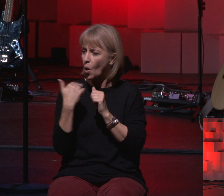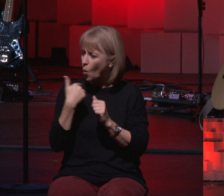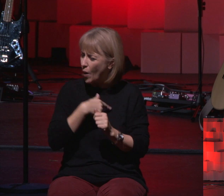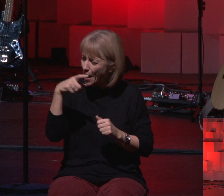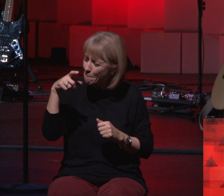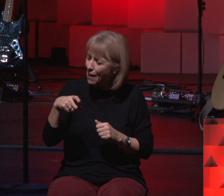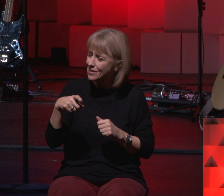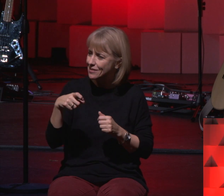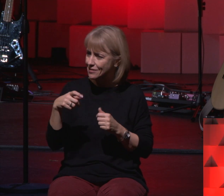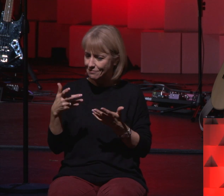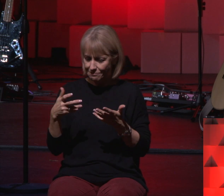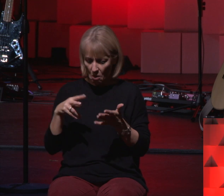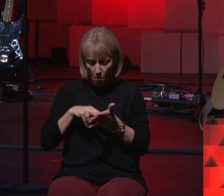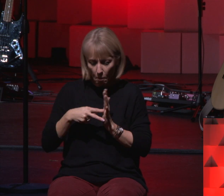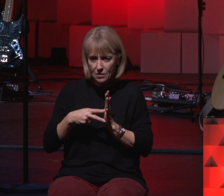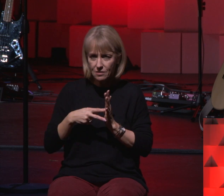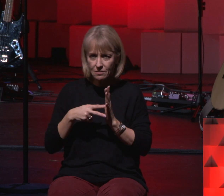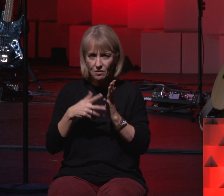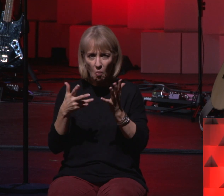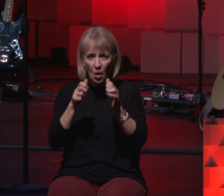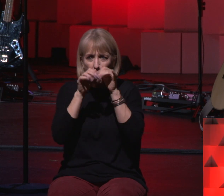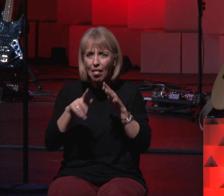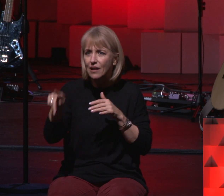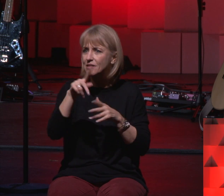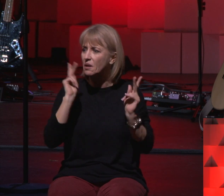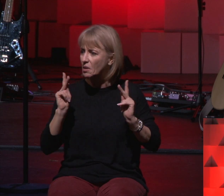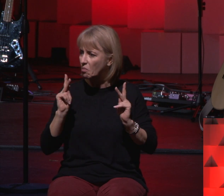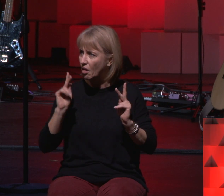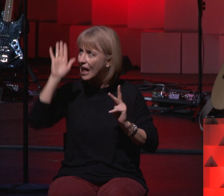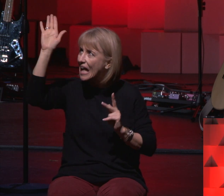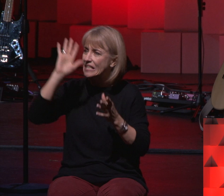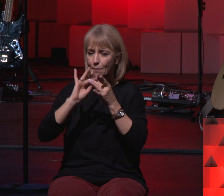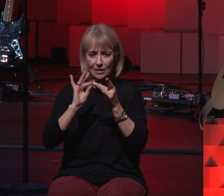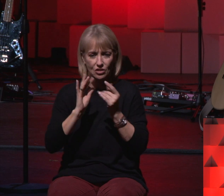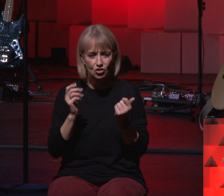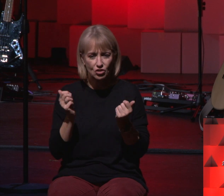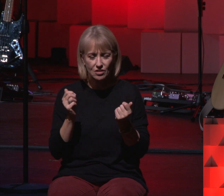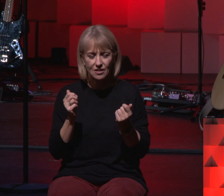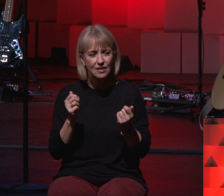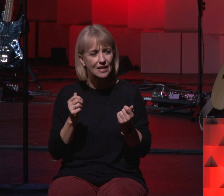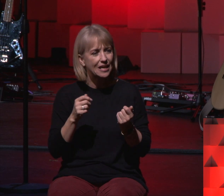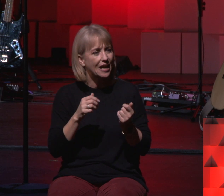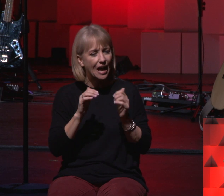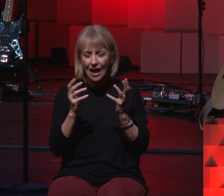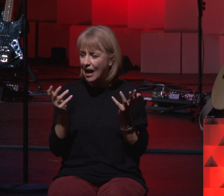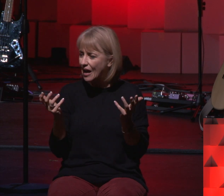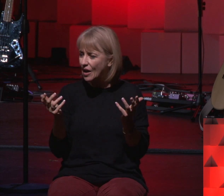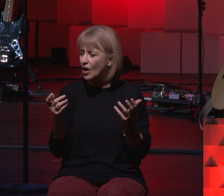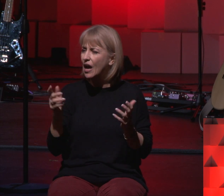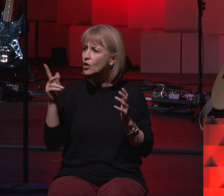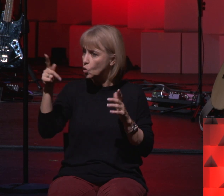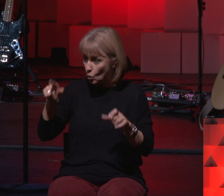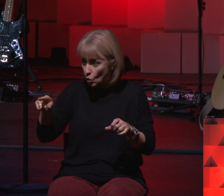about wanting to bless people with the message of the kingdom of God. Reaching out and saying, how can God bless you?